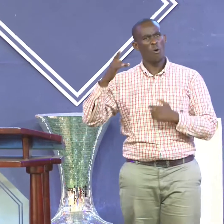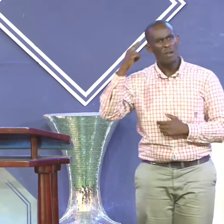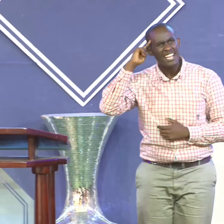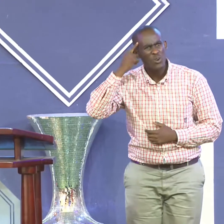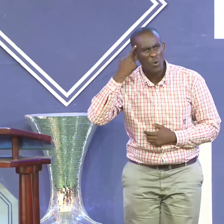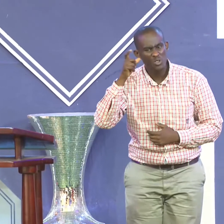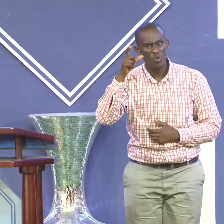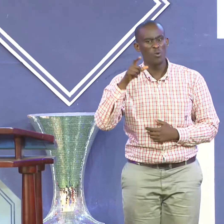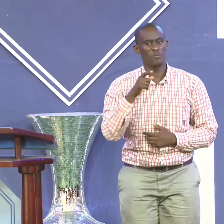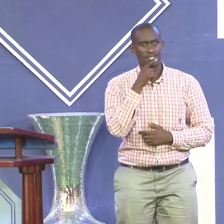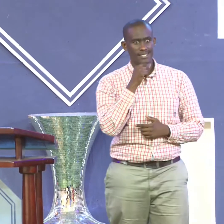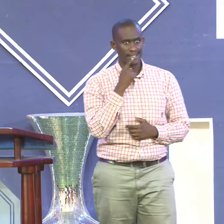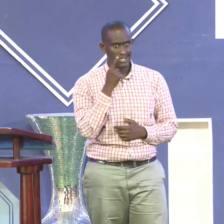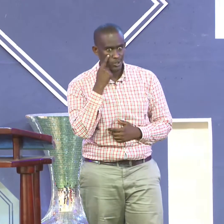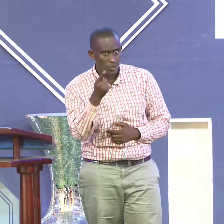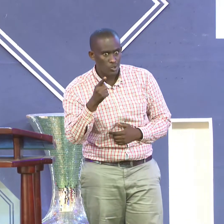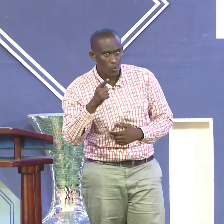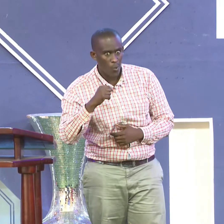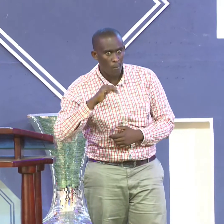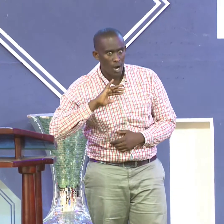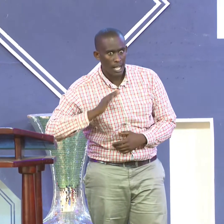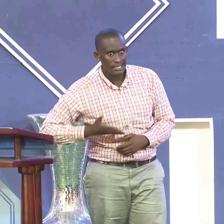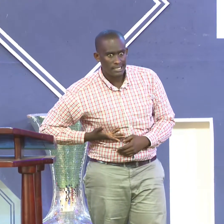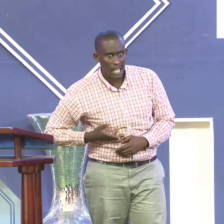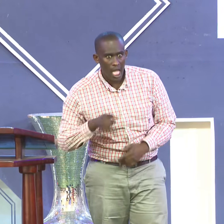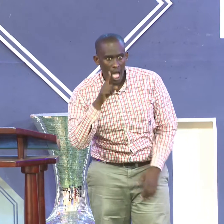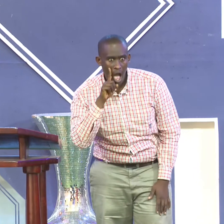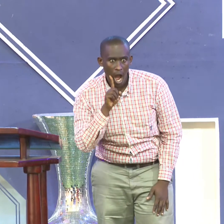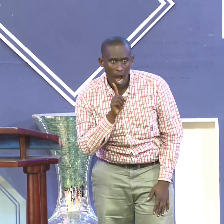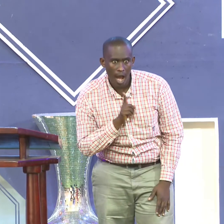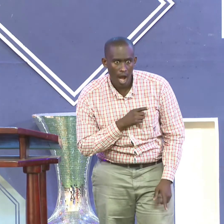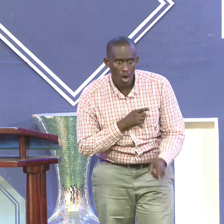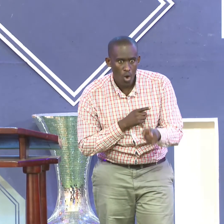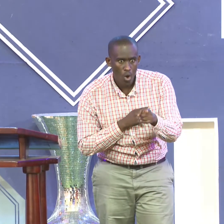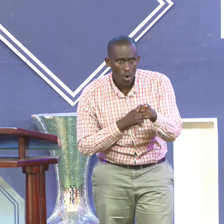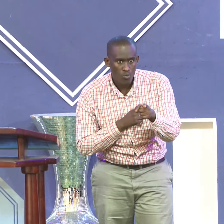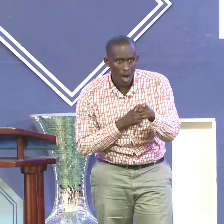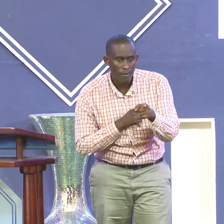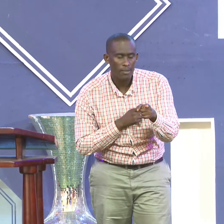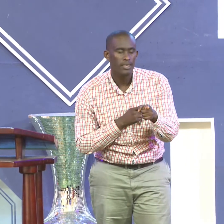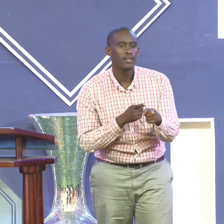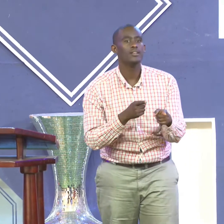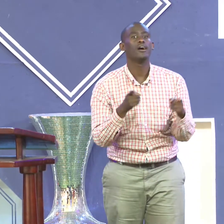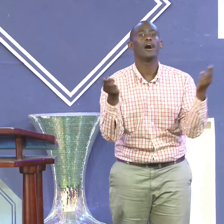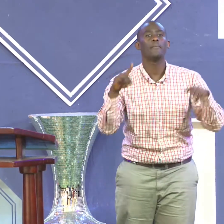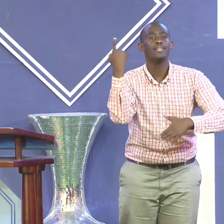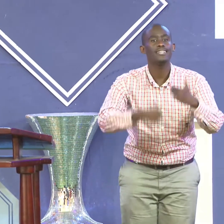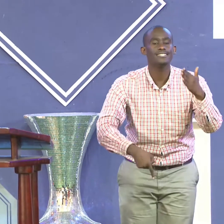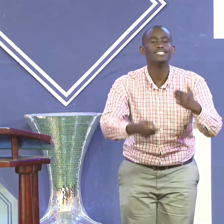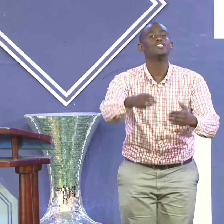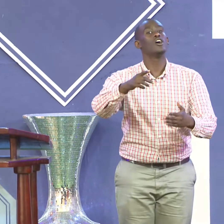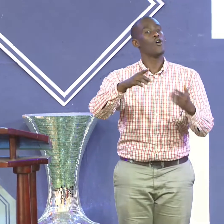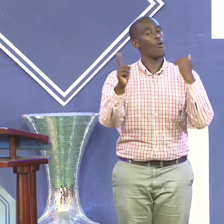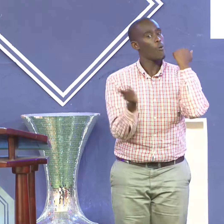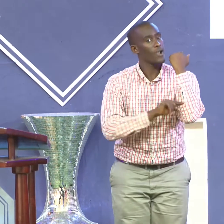You've looked at the woman. Omwakiddeko. You've lusted after her. Mwegombye. You've desired her. Umaze okumwendako. You've already committed adultery.